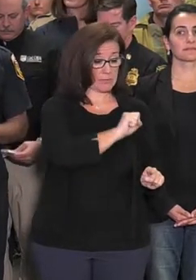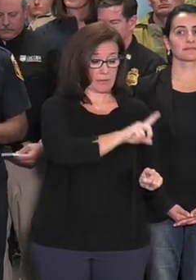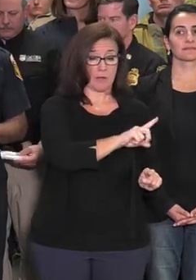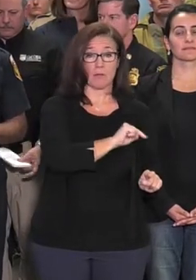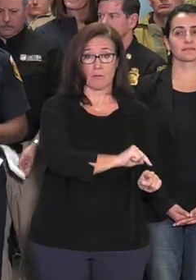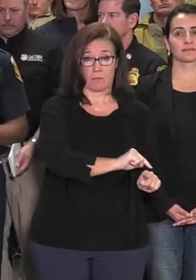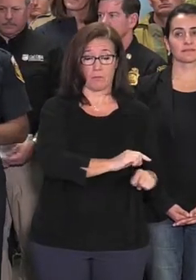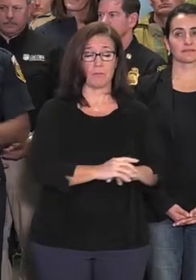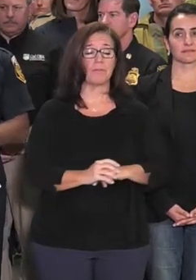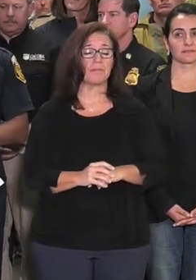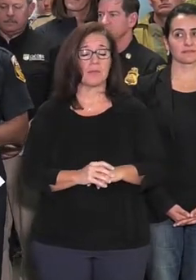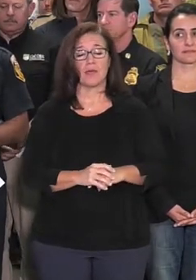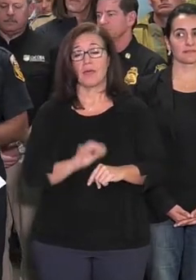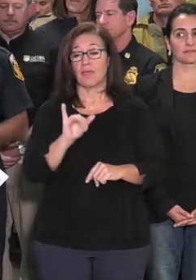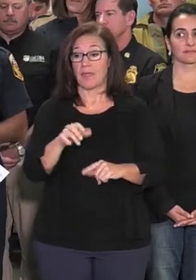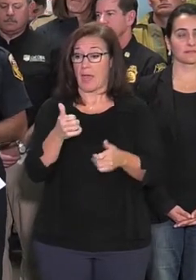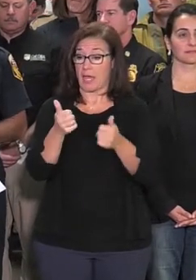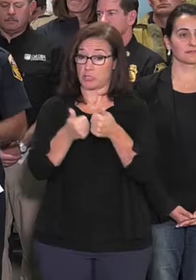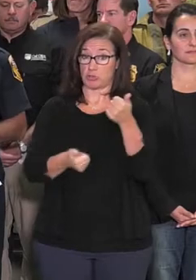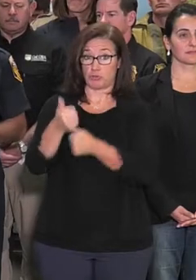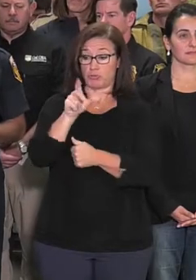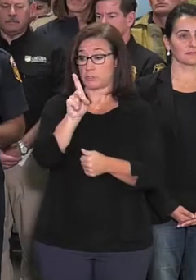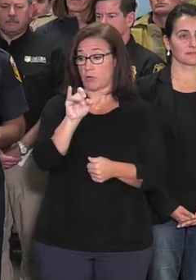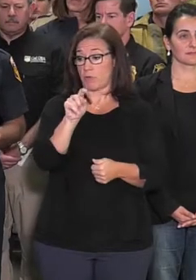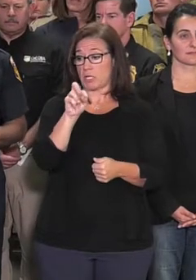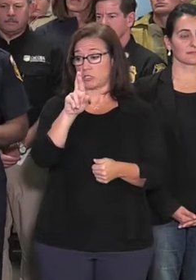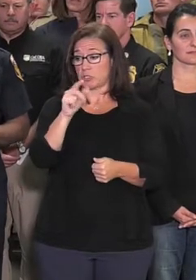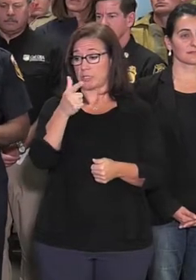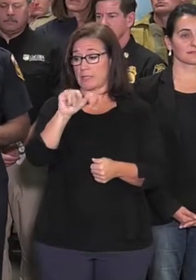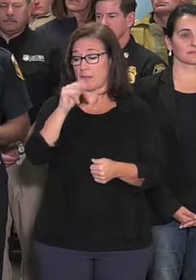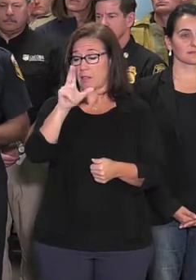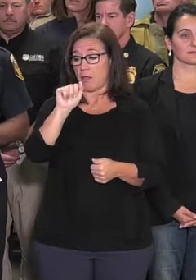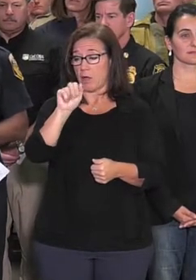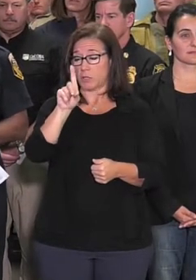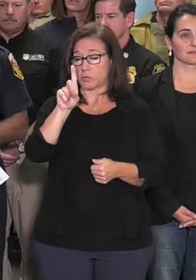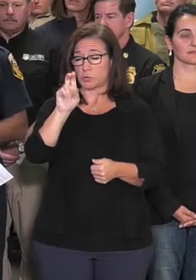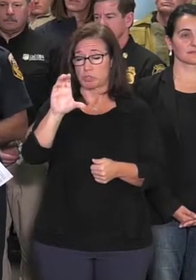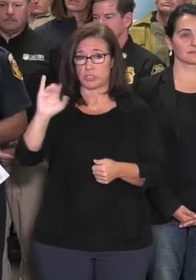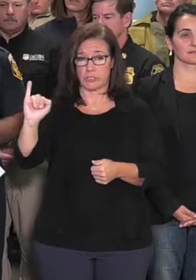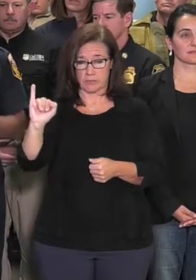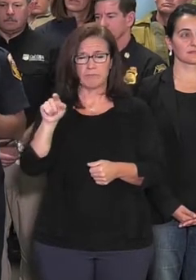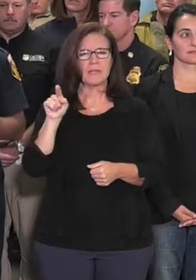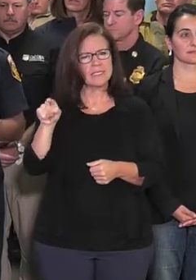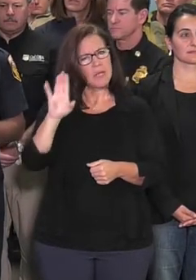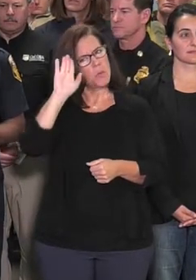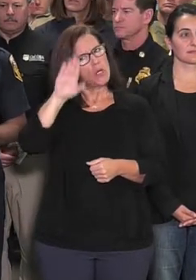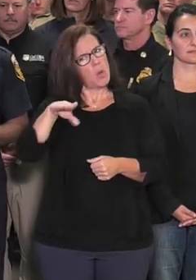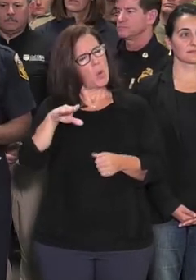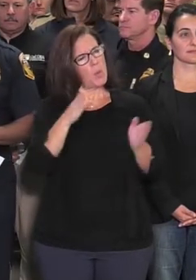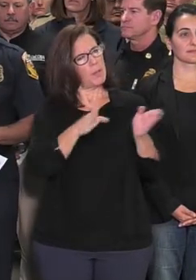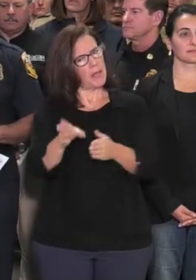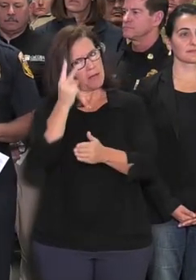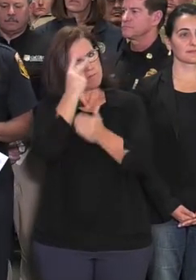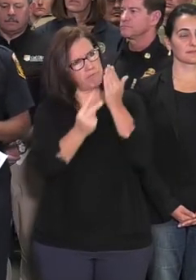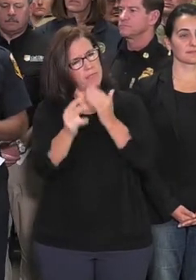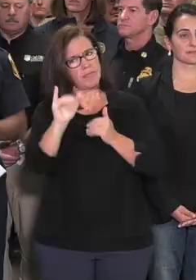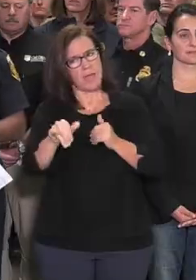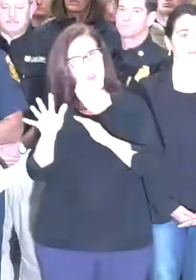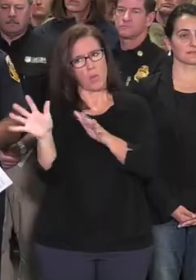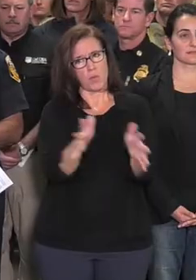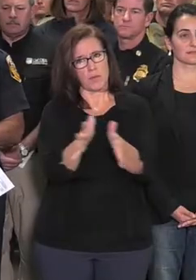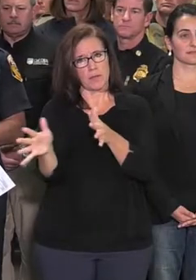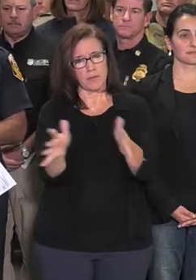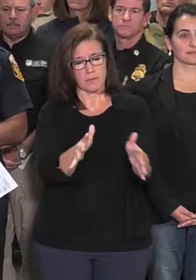As Director Ghilarducci indicated, you know, this was a forecasted wind event, and Southern California is no